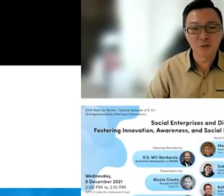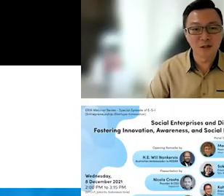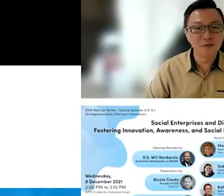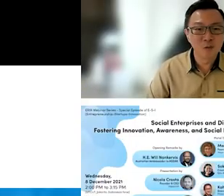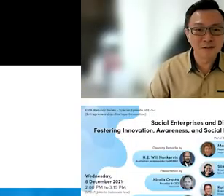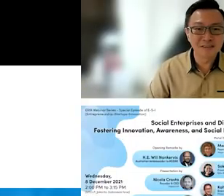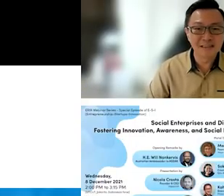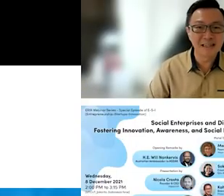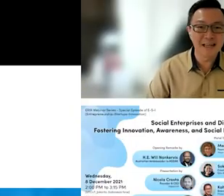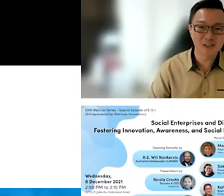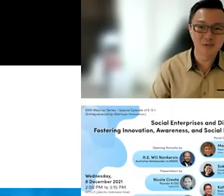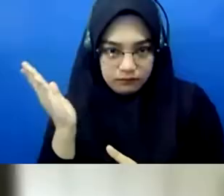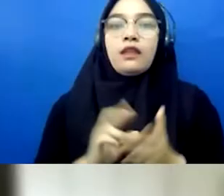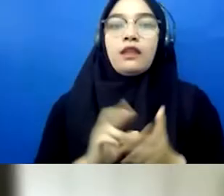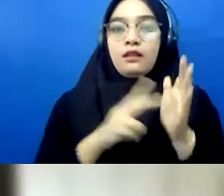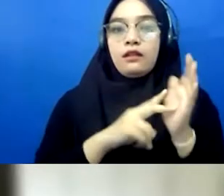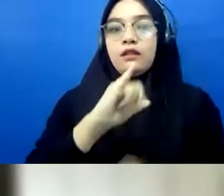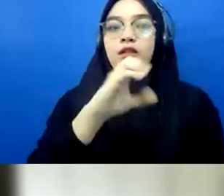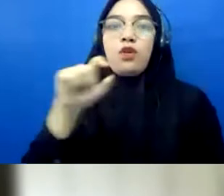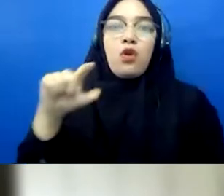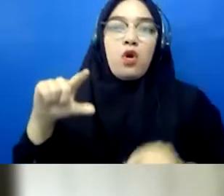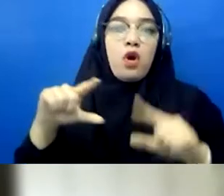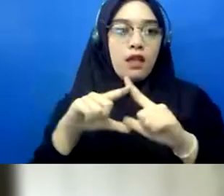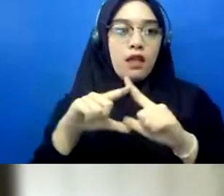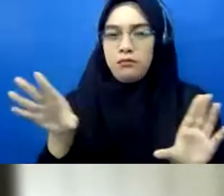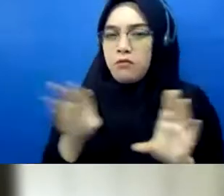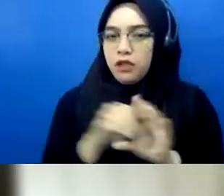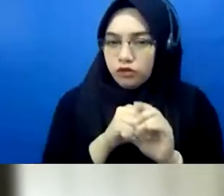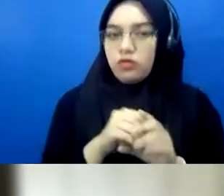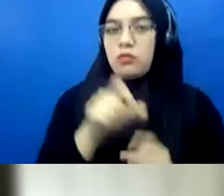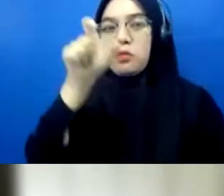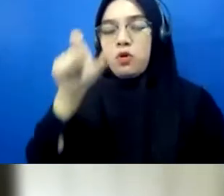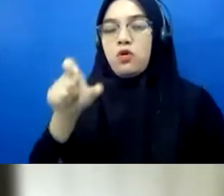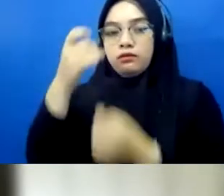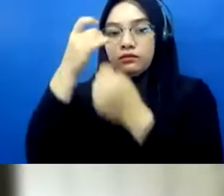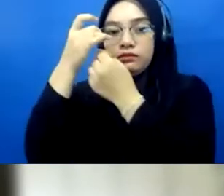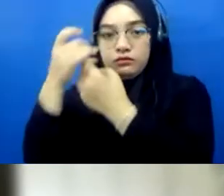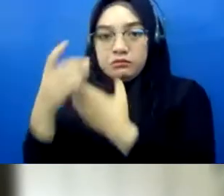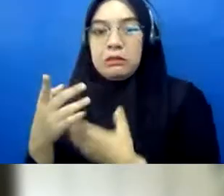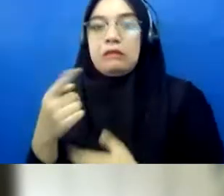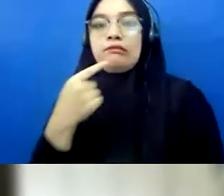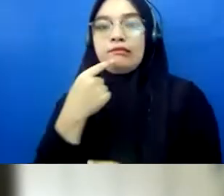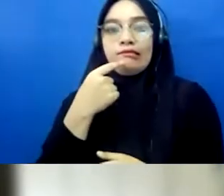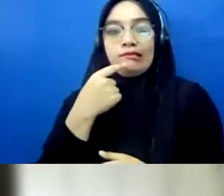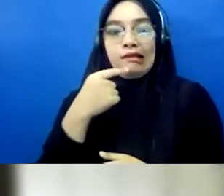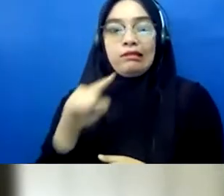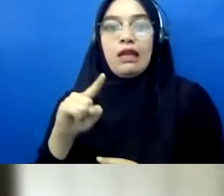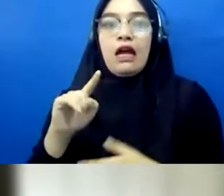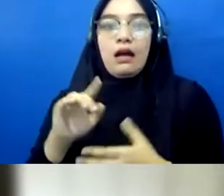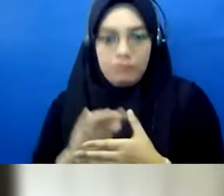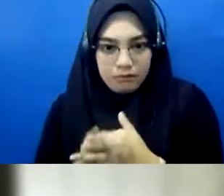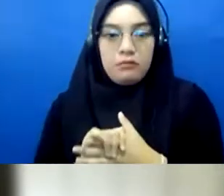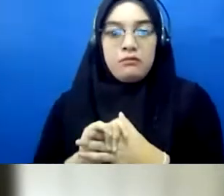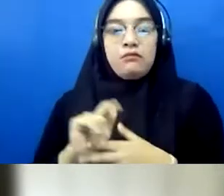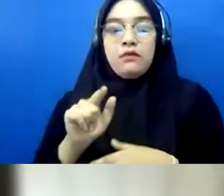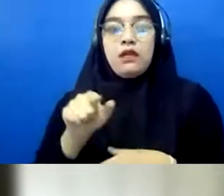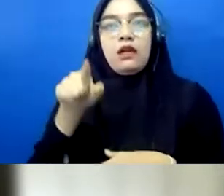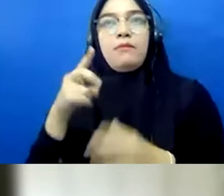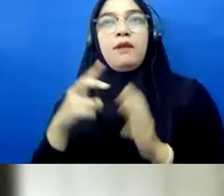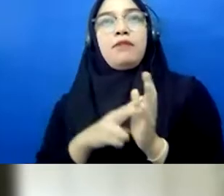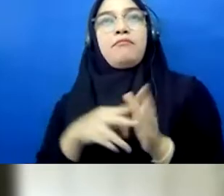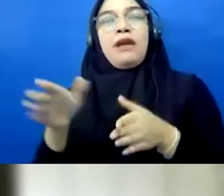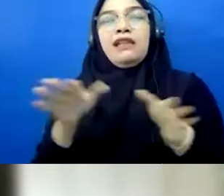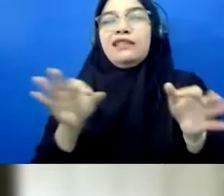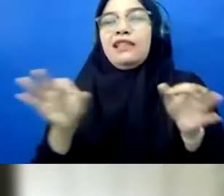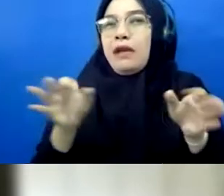Nicola is one of the world's leading experts on impact investment, philanthropy, and nonprofit management. He has an